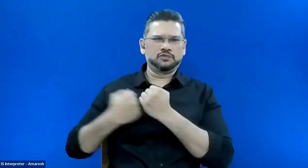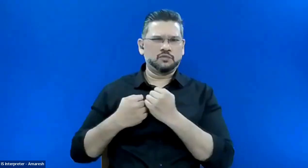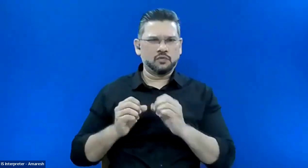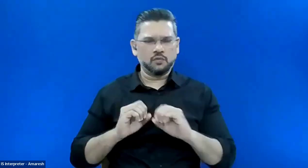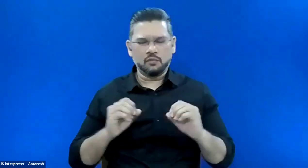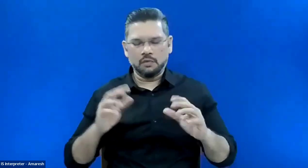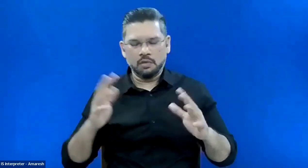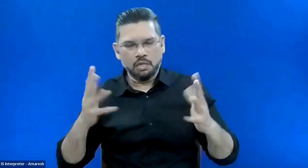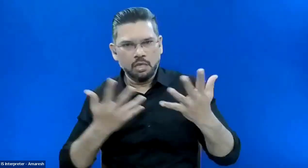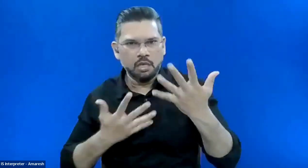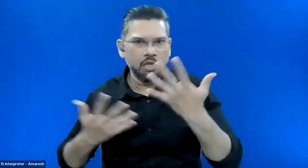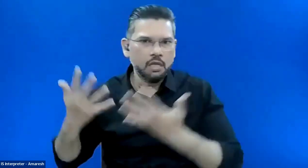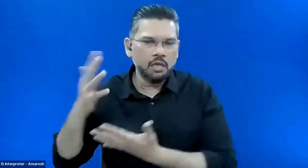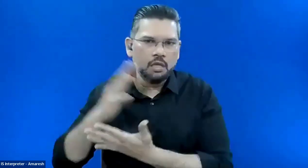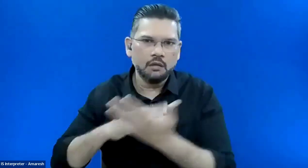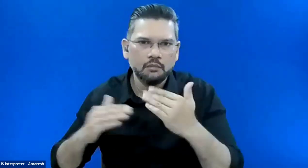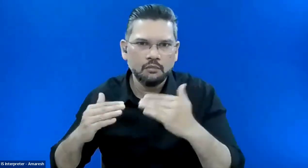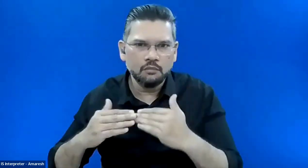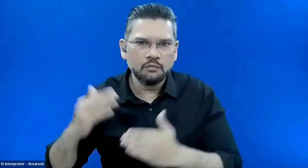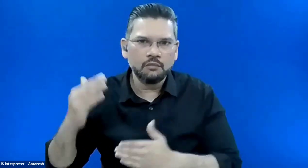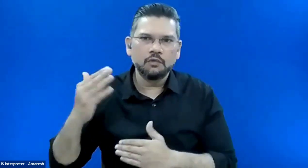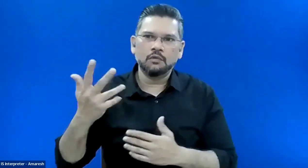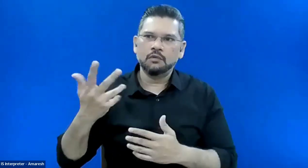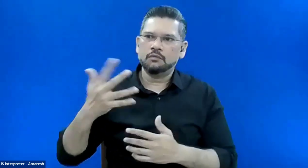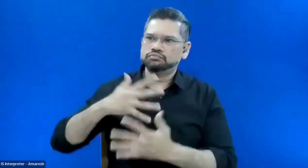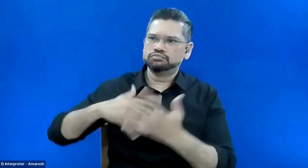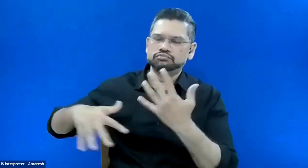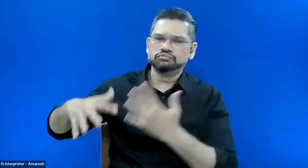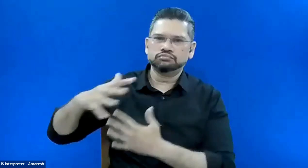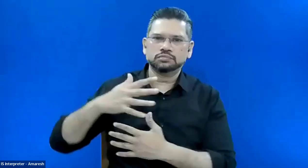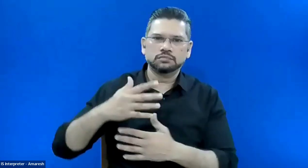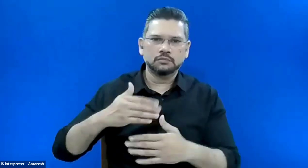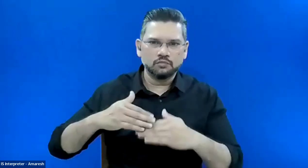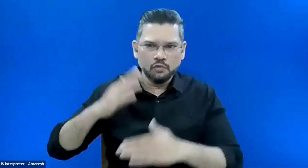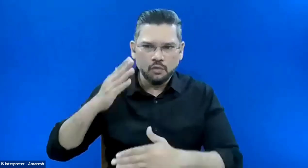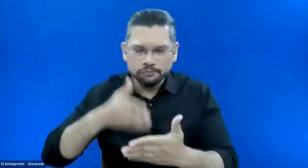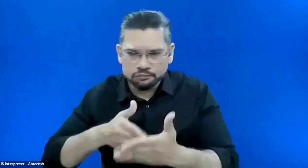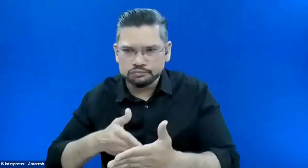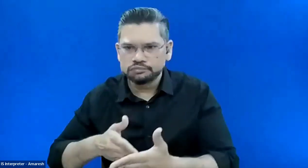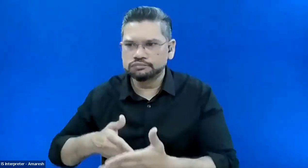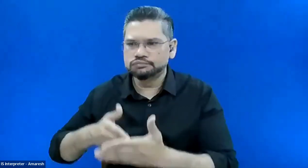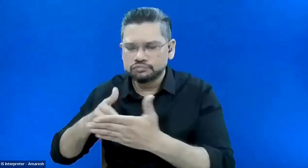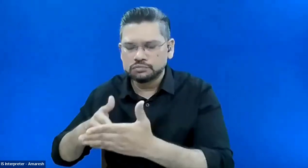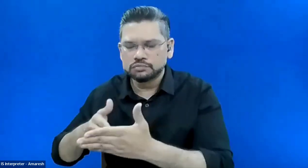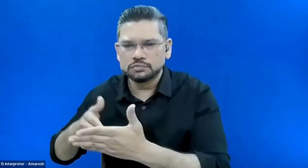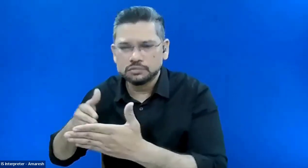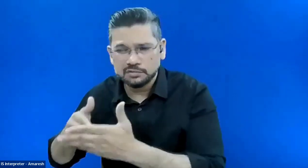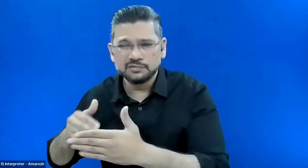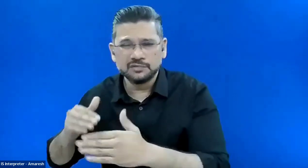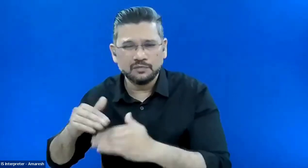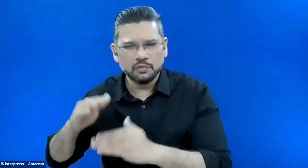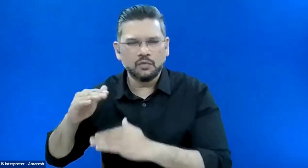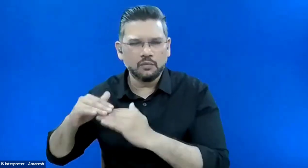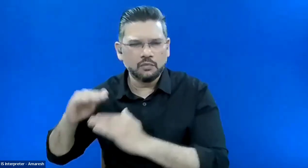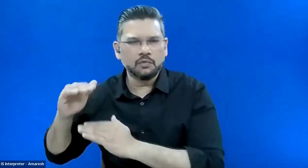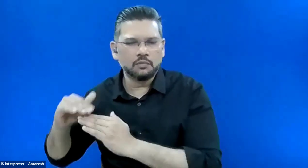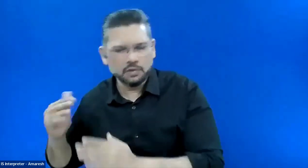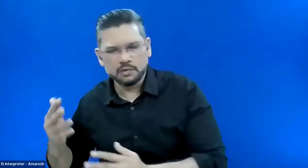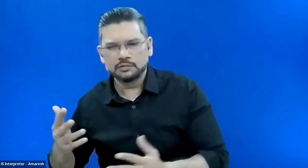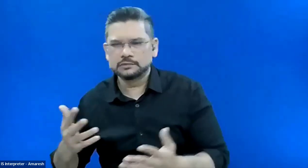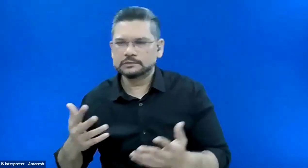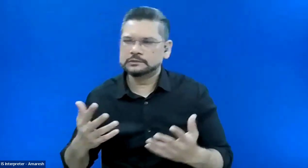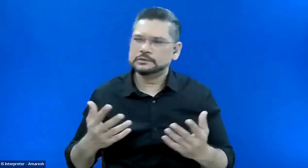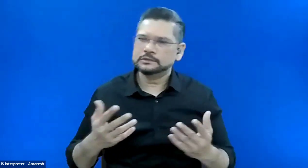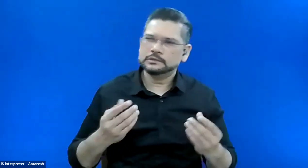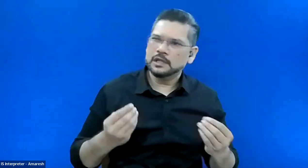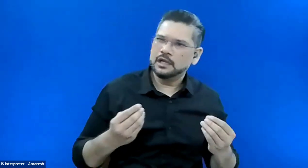how you interact with the environment, and new barriers start arising. And you find that you